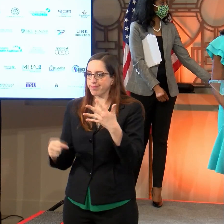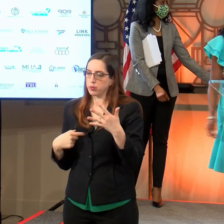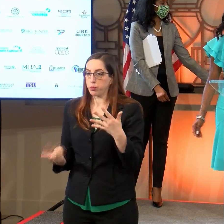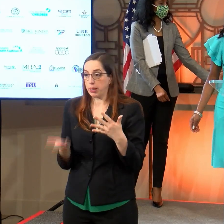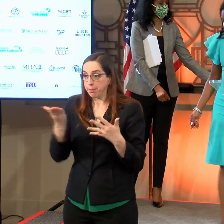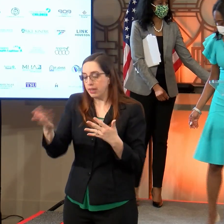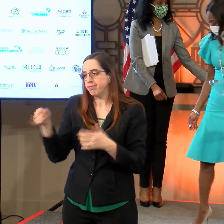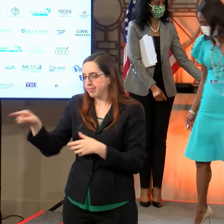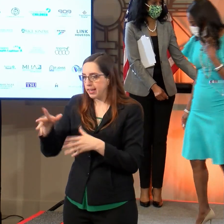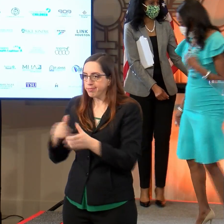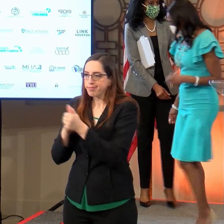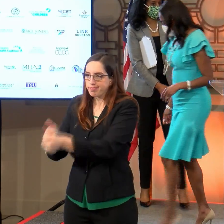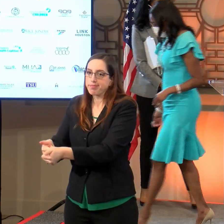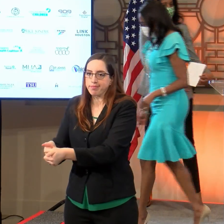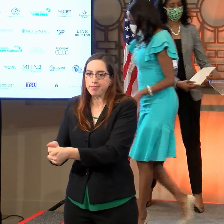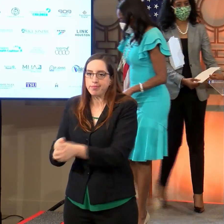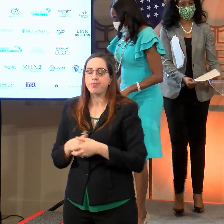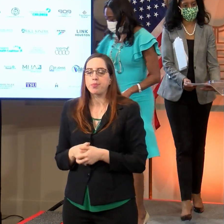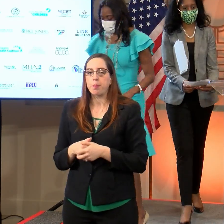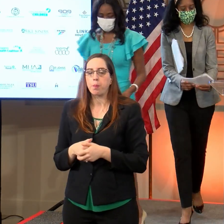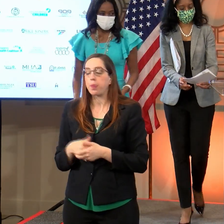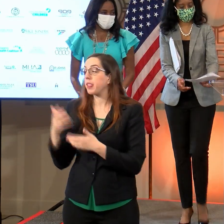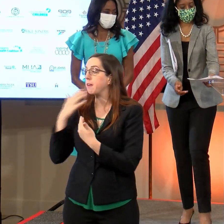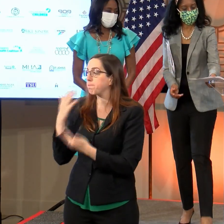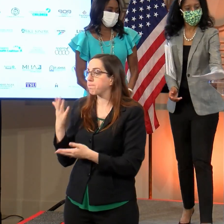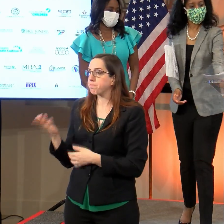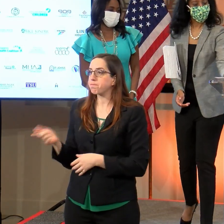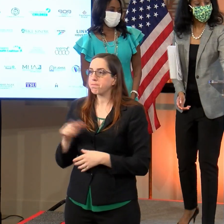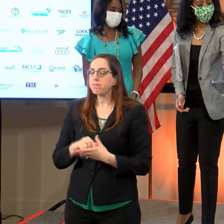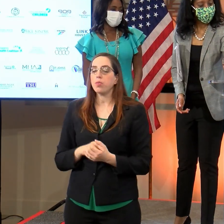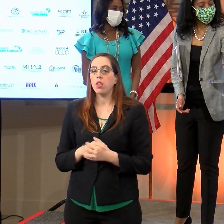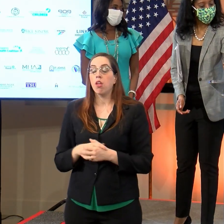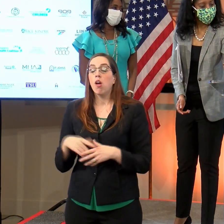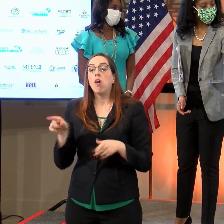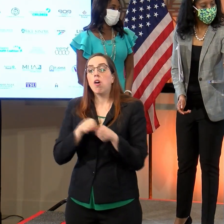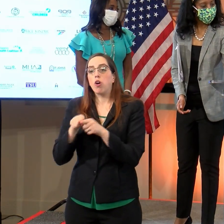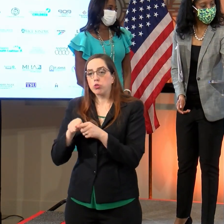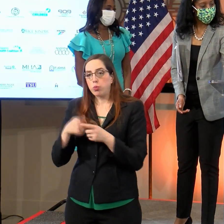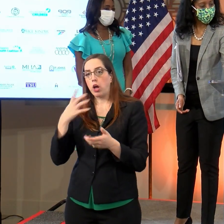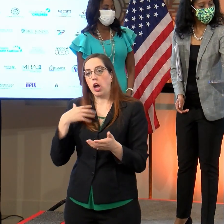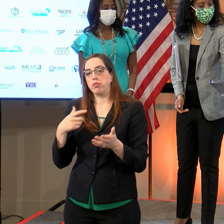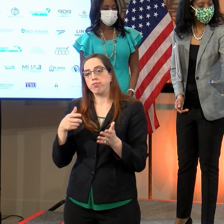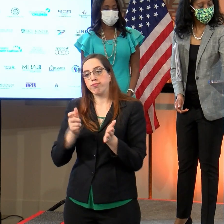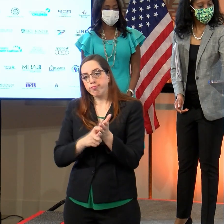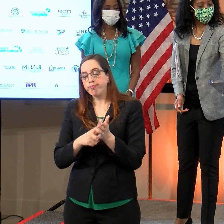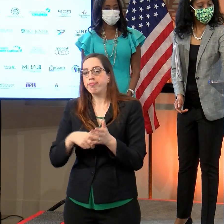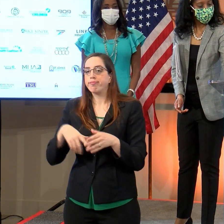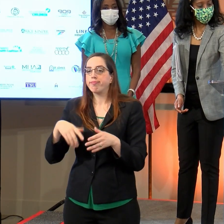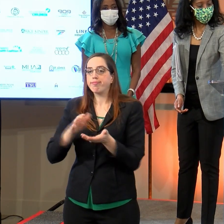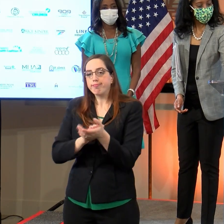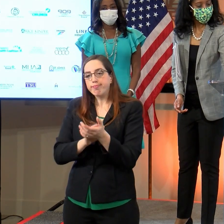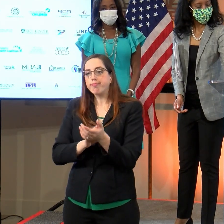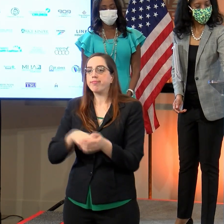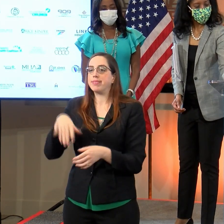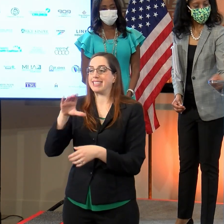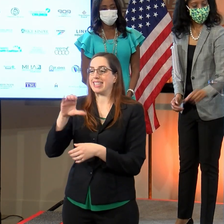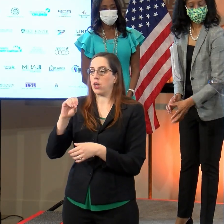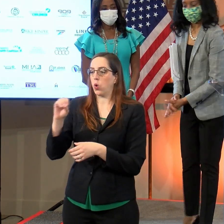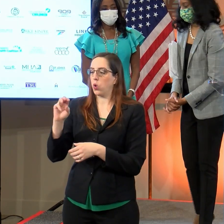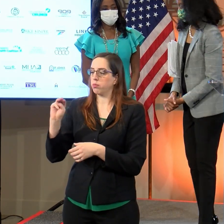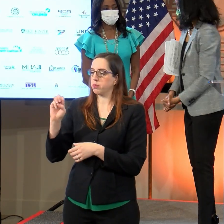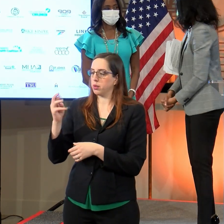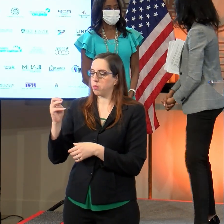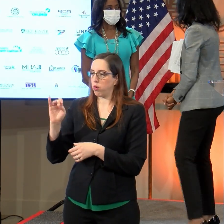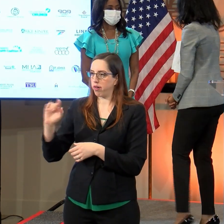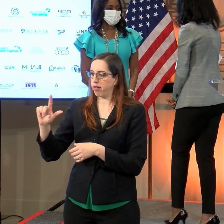you. And we also want to acknowledge and thank the CEO of Memorial Hermann as well